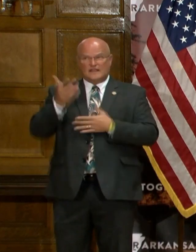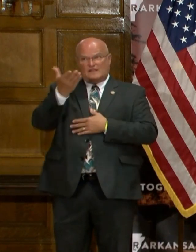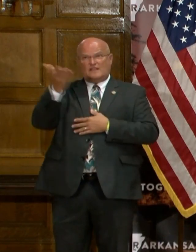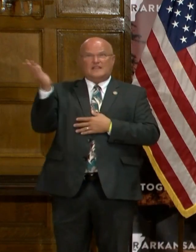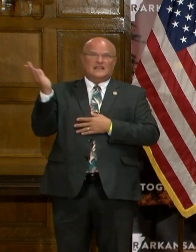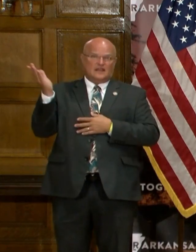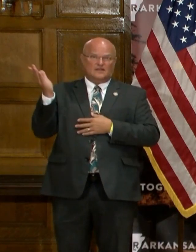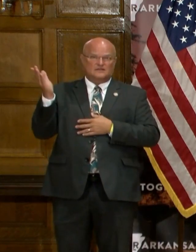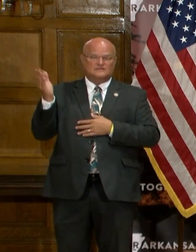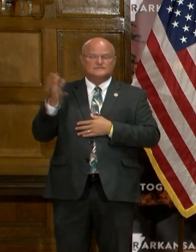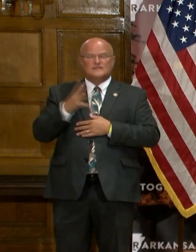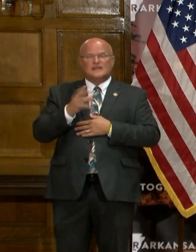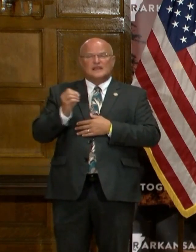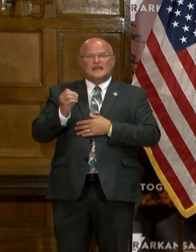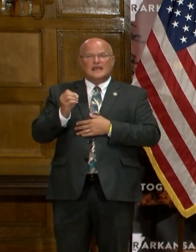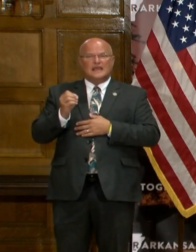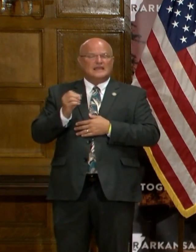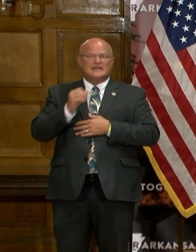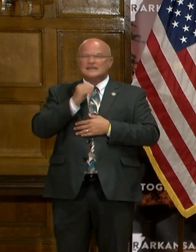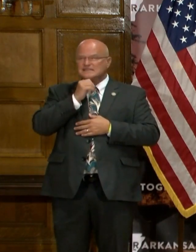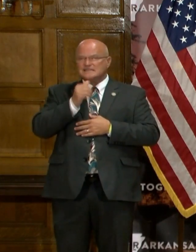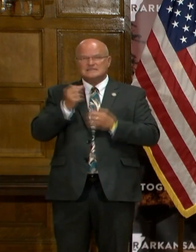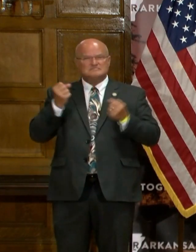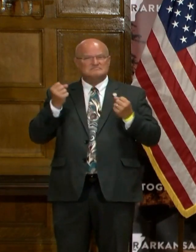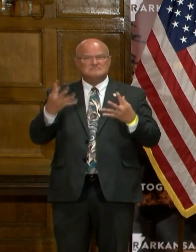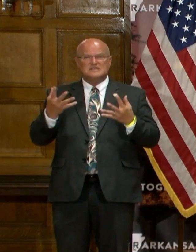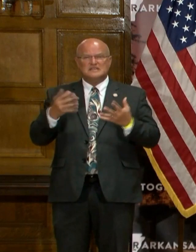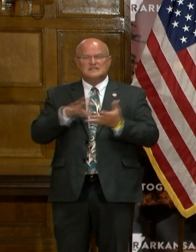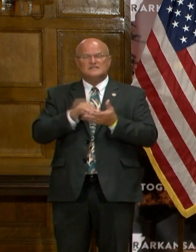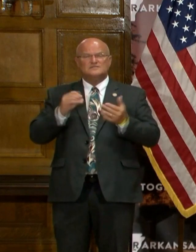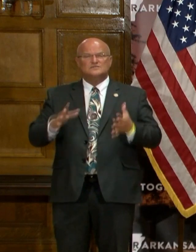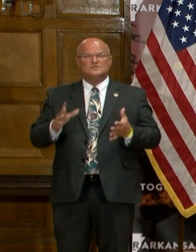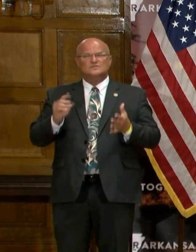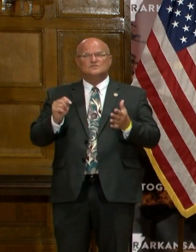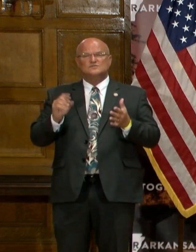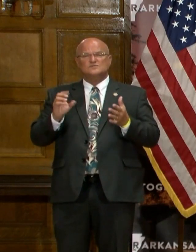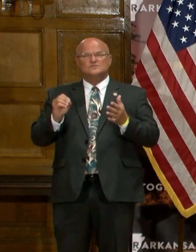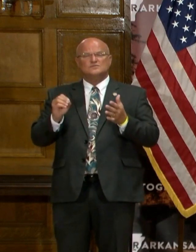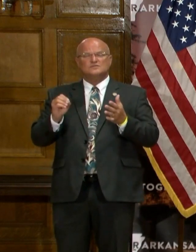there, and it doesn't take very many of them to